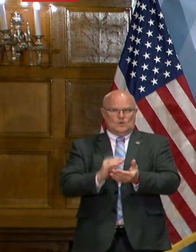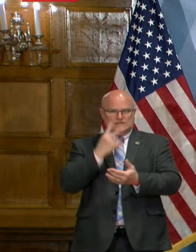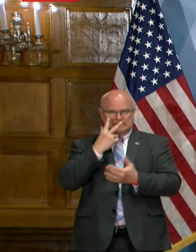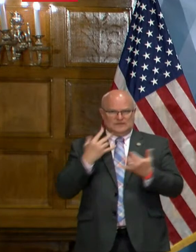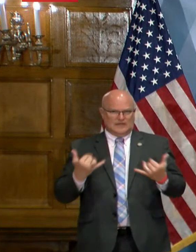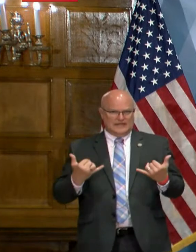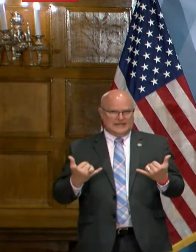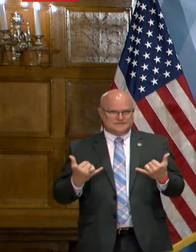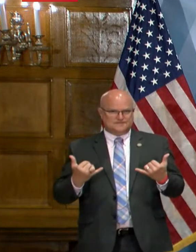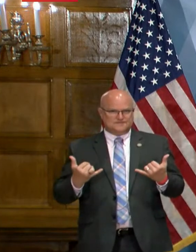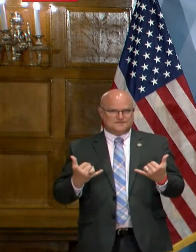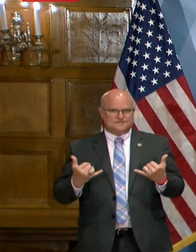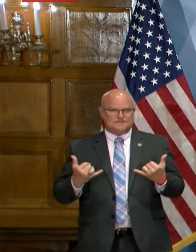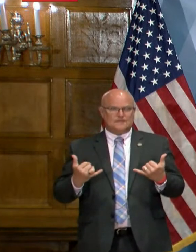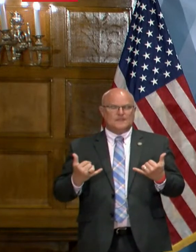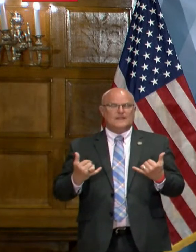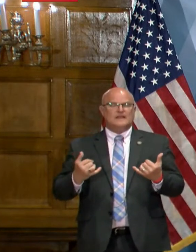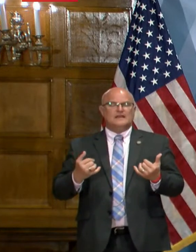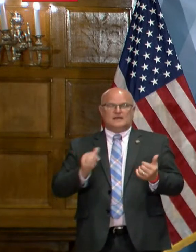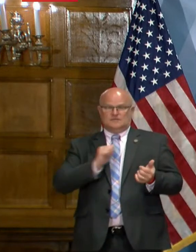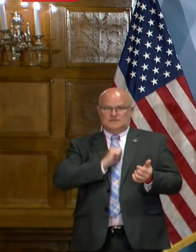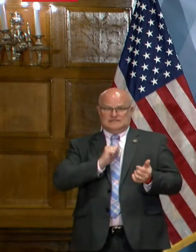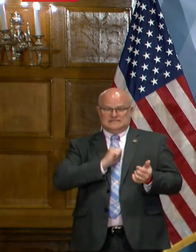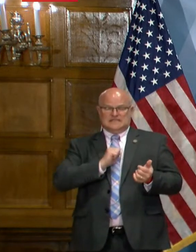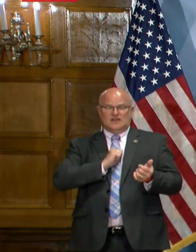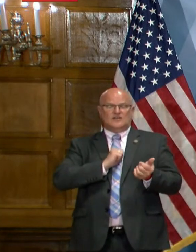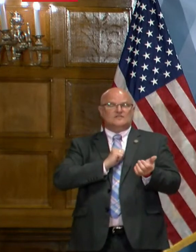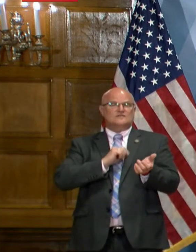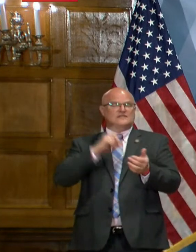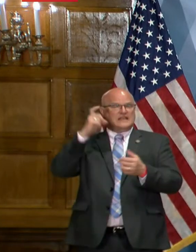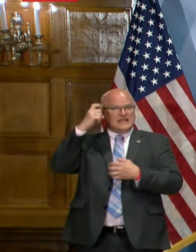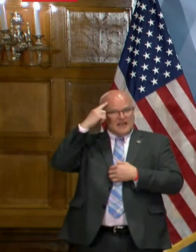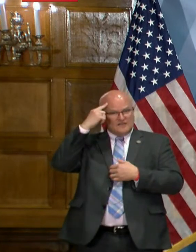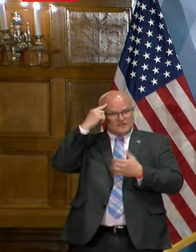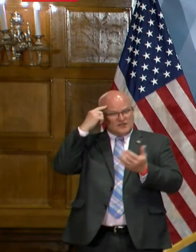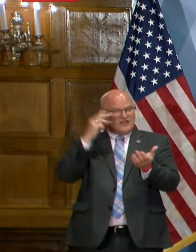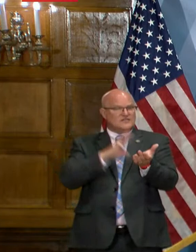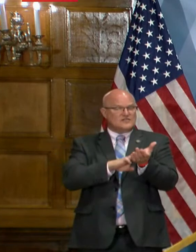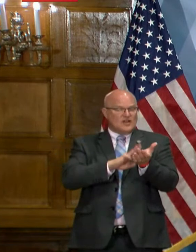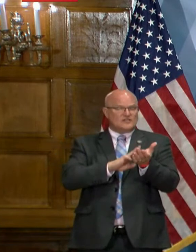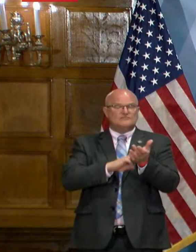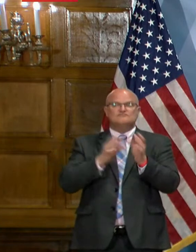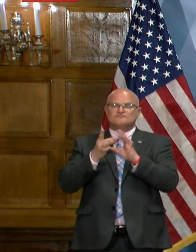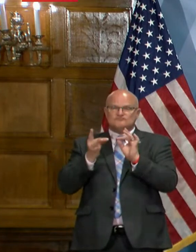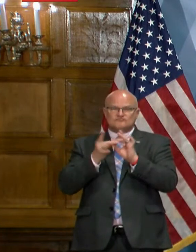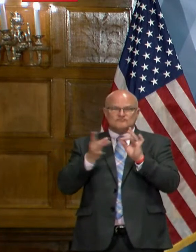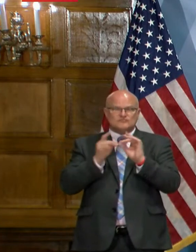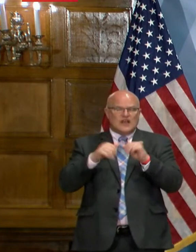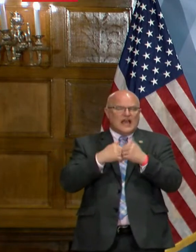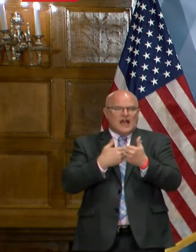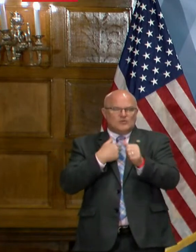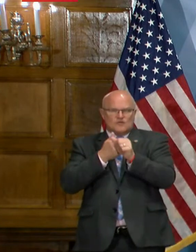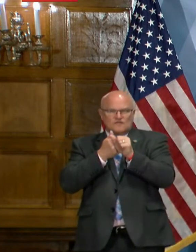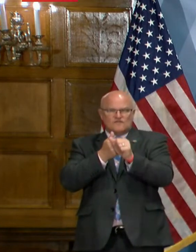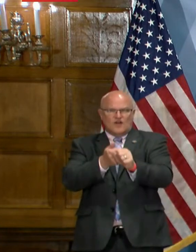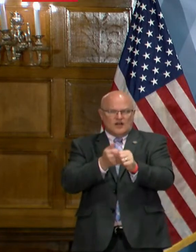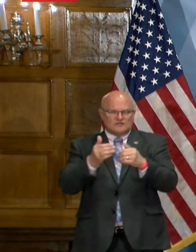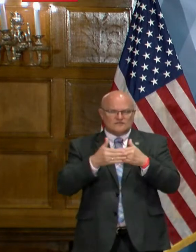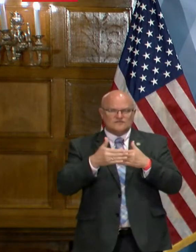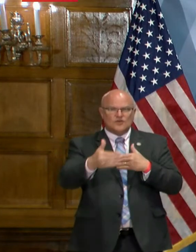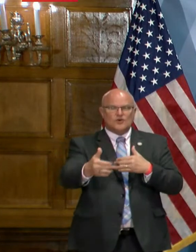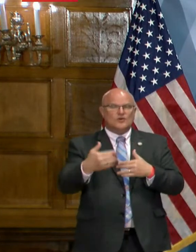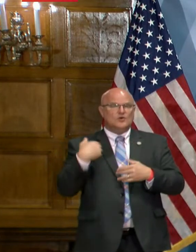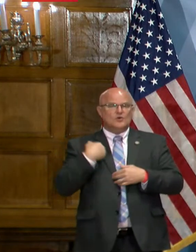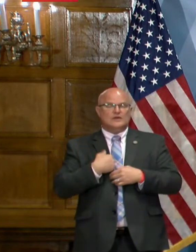now. The epidemiologist, myself, and the governor are discussing the metrics that we will use to follow this forward, and so that we